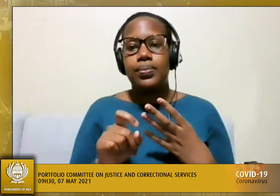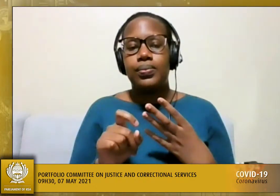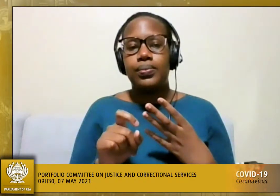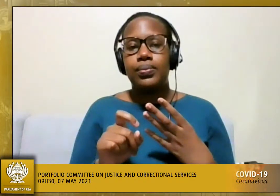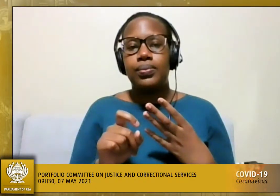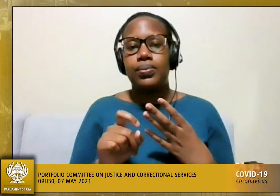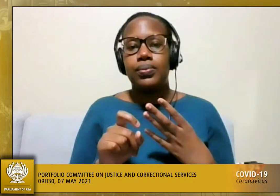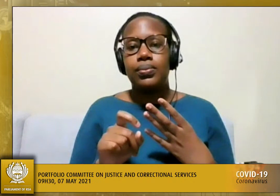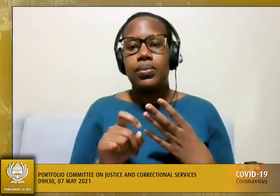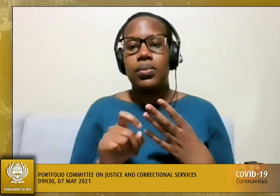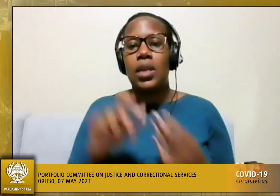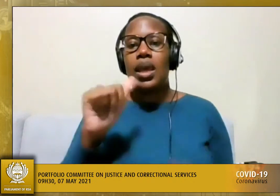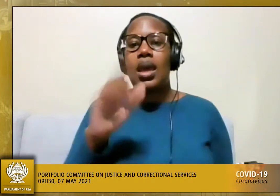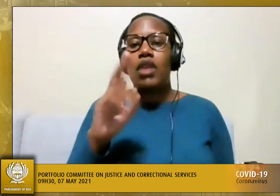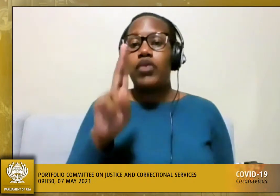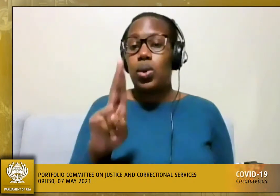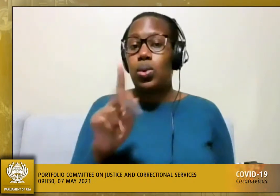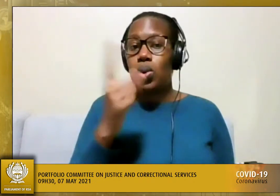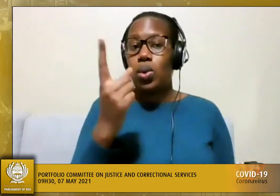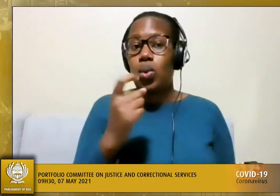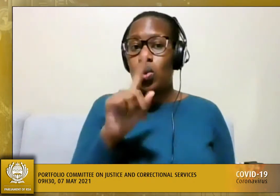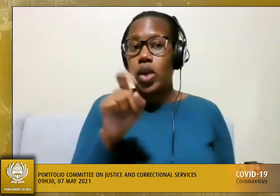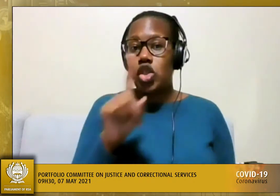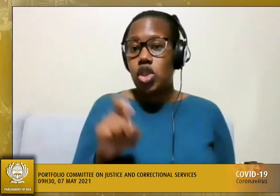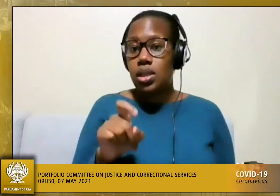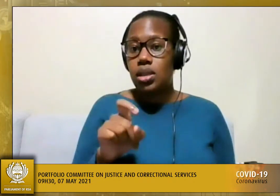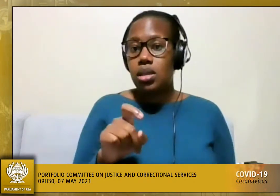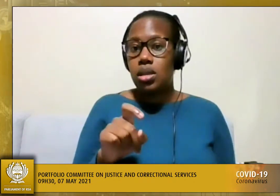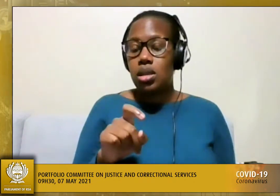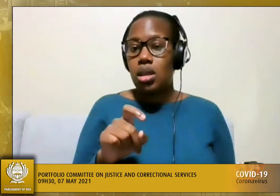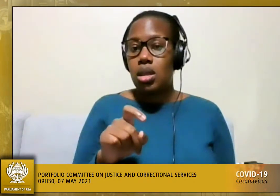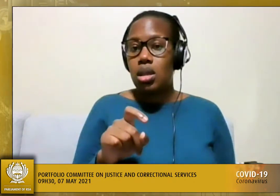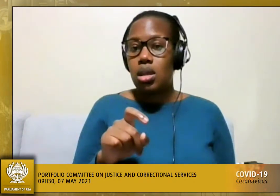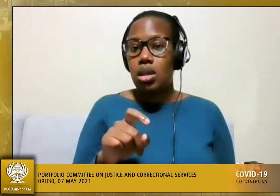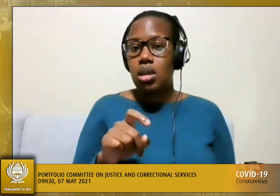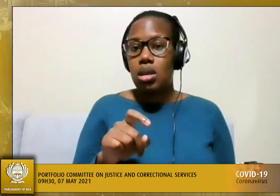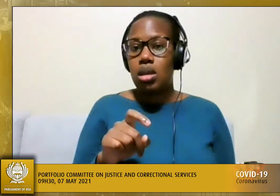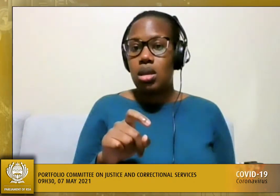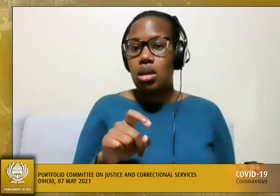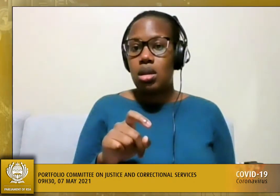the AFU questions um oh I see